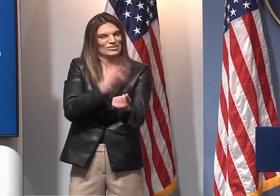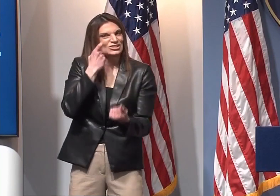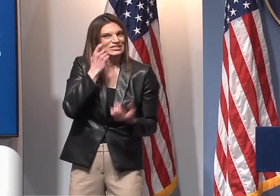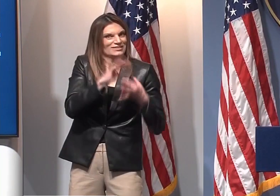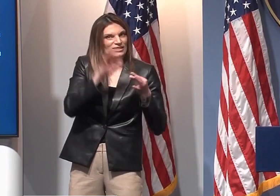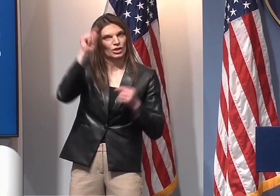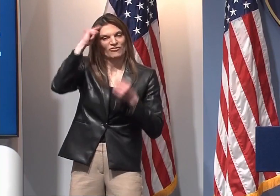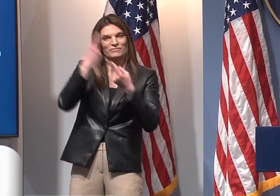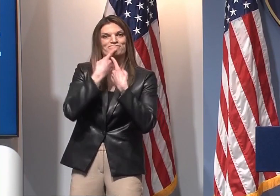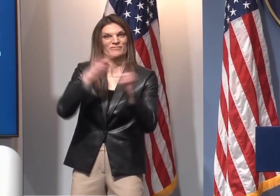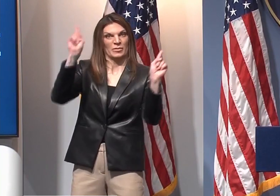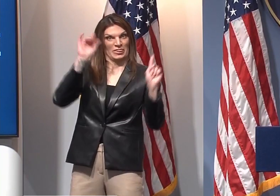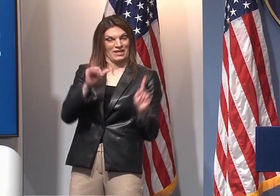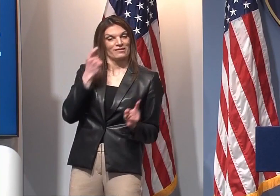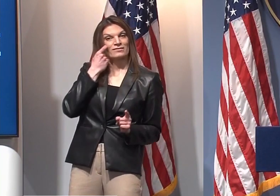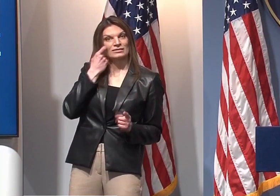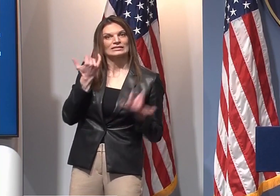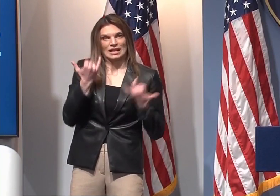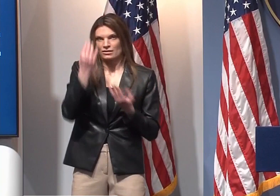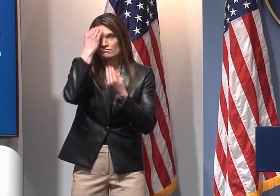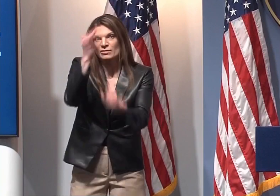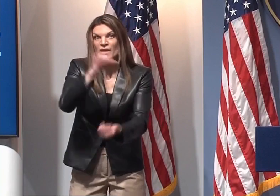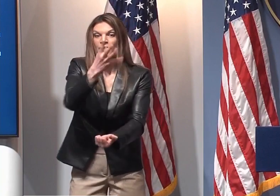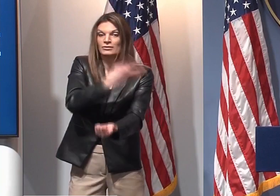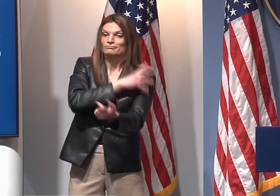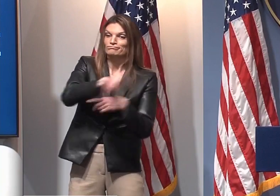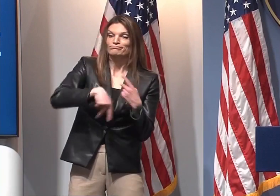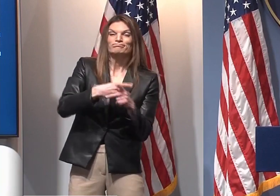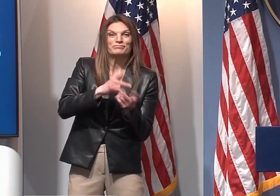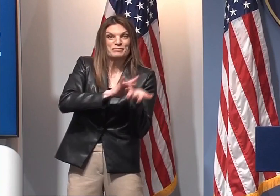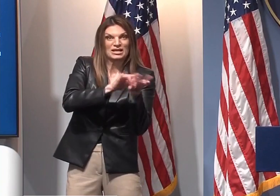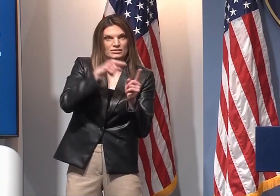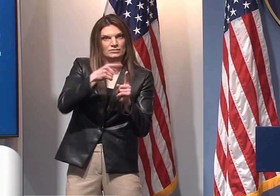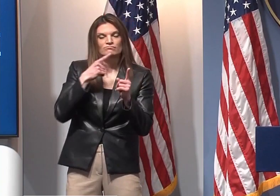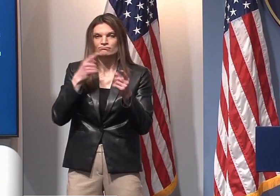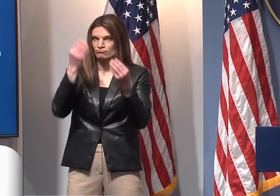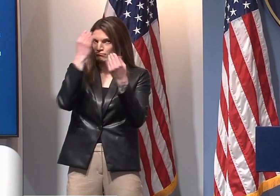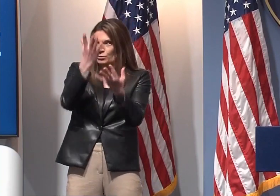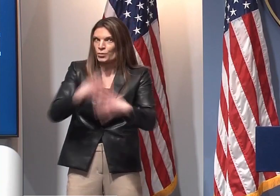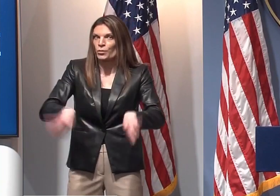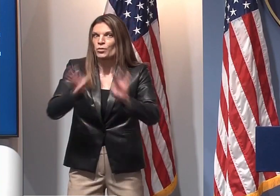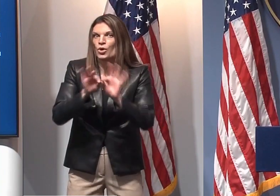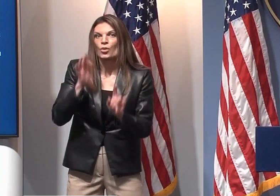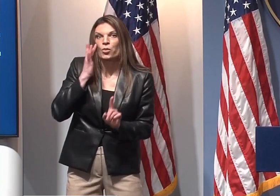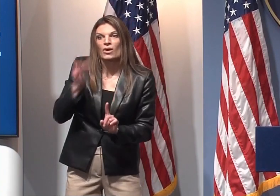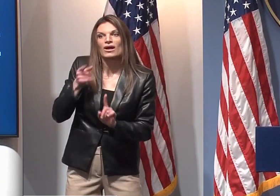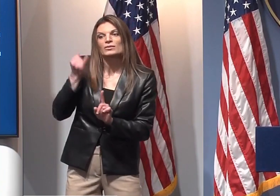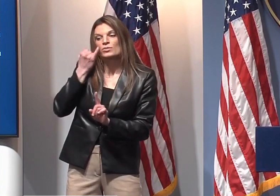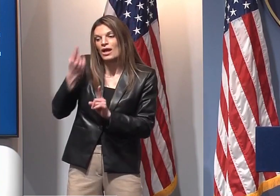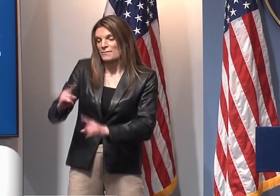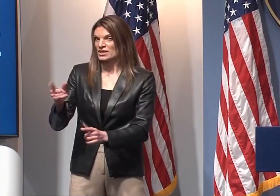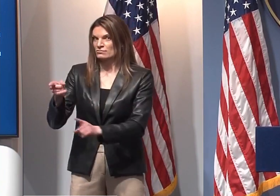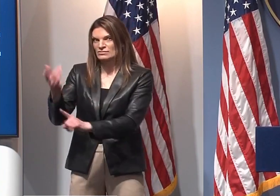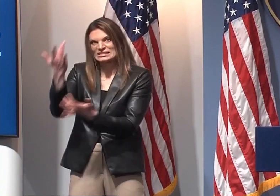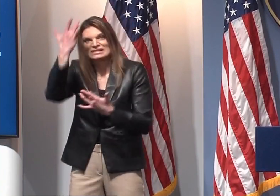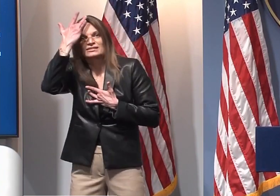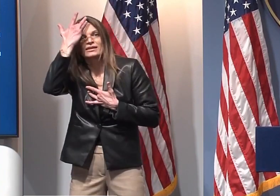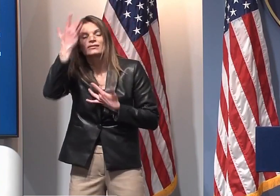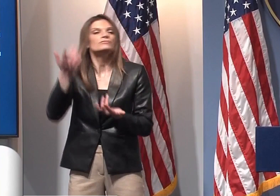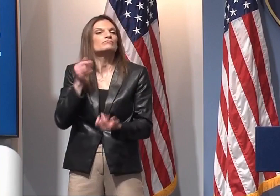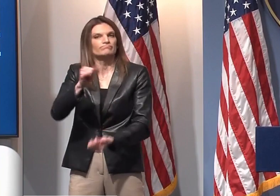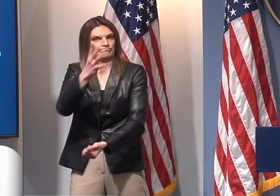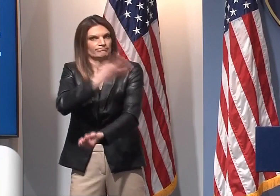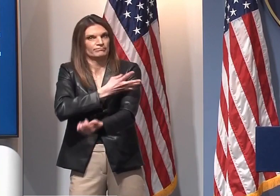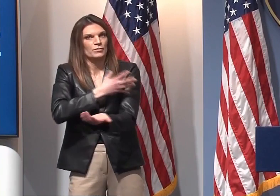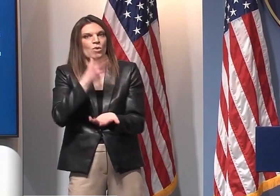medications can potentially prevent high-risk people who have COVID-19 from needing to be hospitalized. It can shorten the number of days that you need to